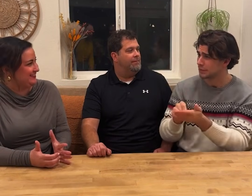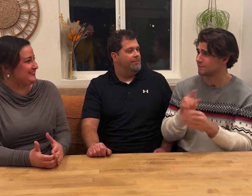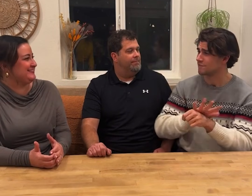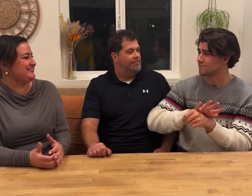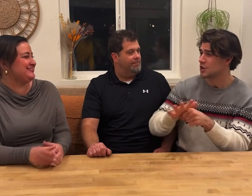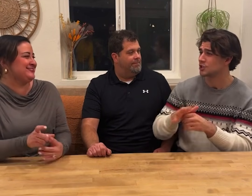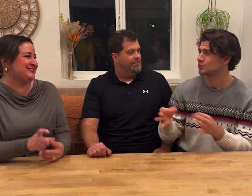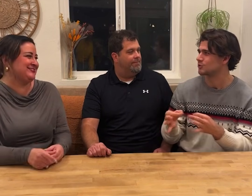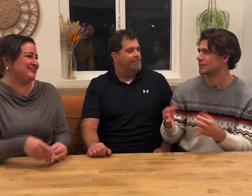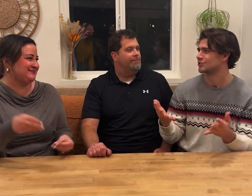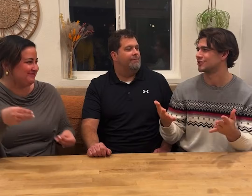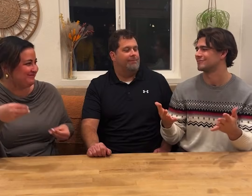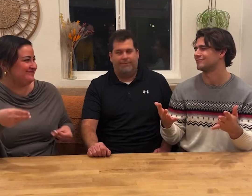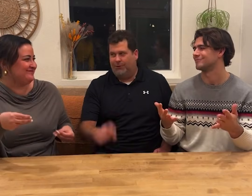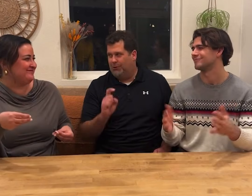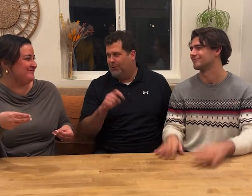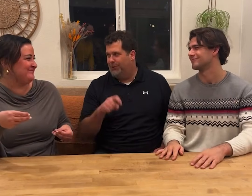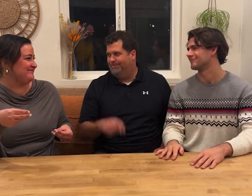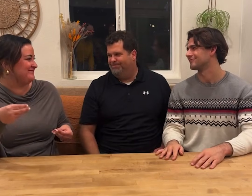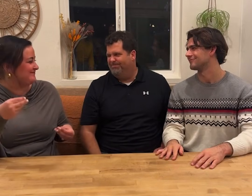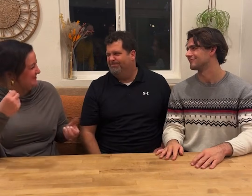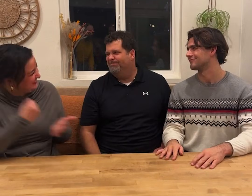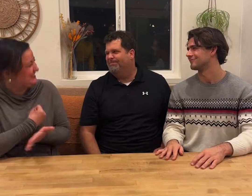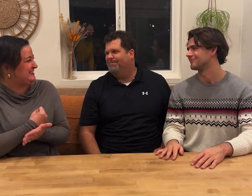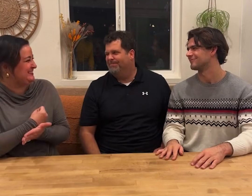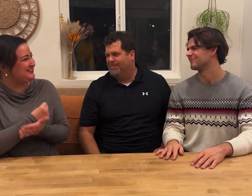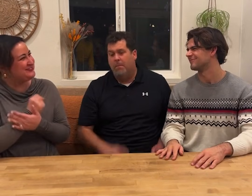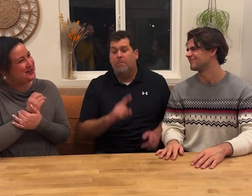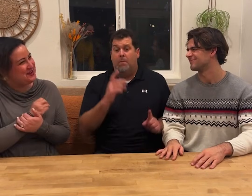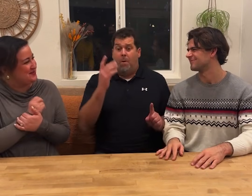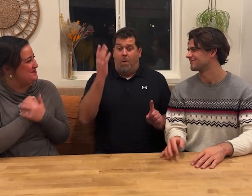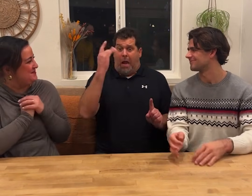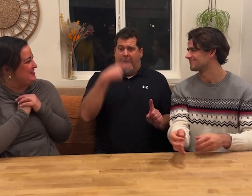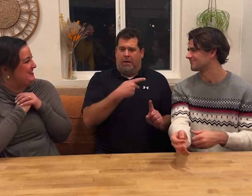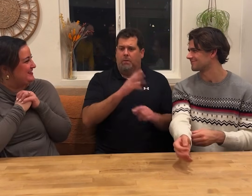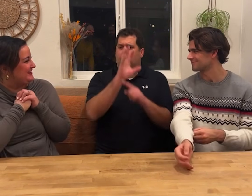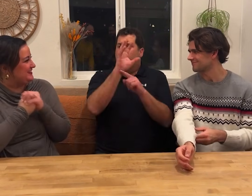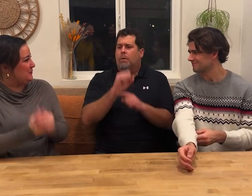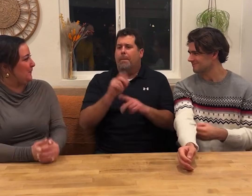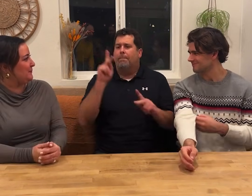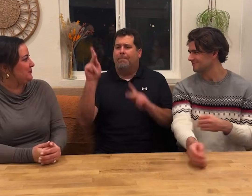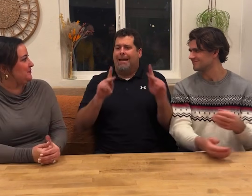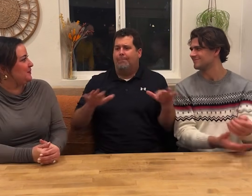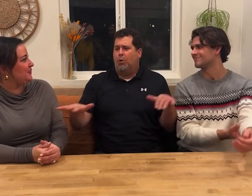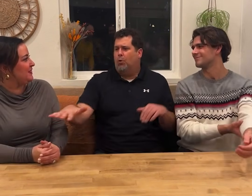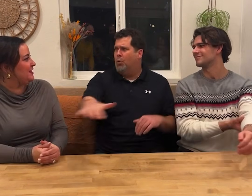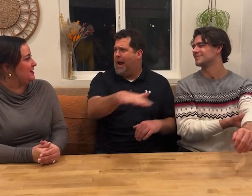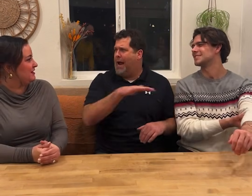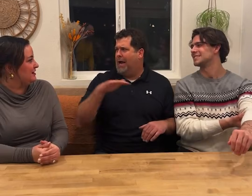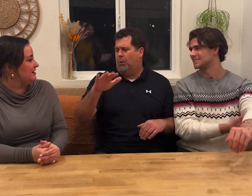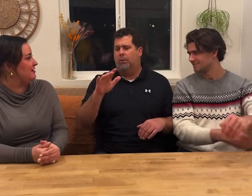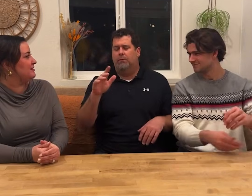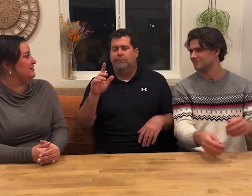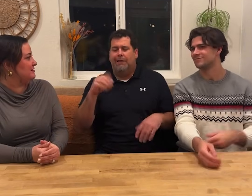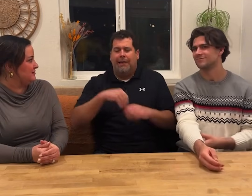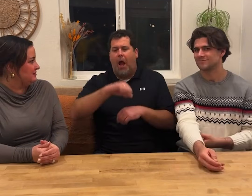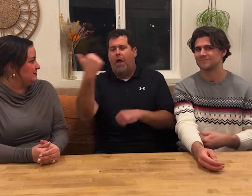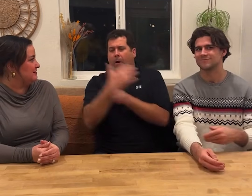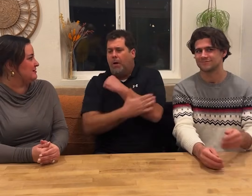gone into the hotel and asked them to print out directions so we could rely on those instead of trying to write them down. And there